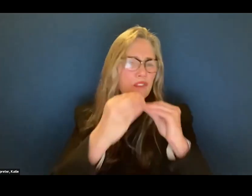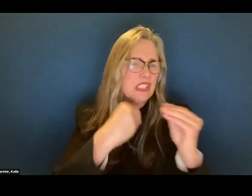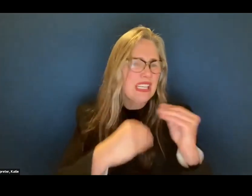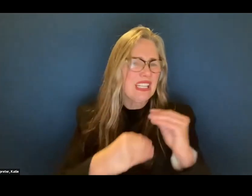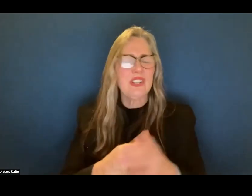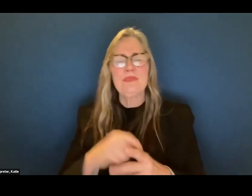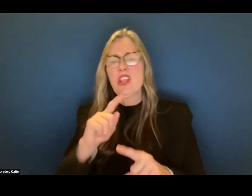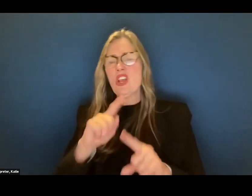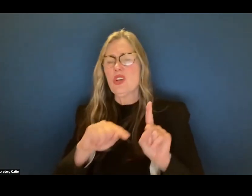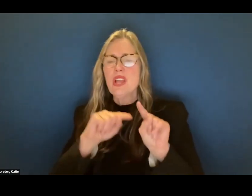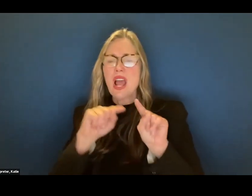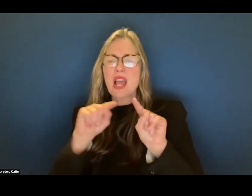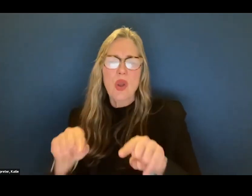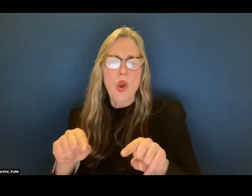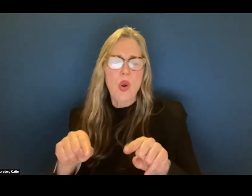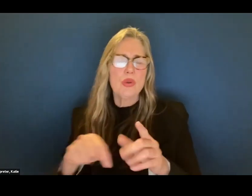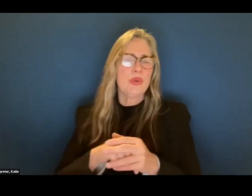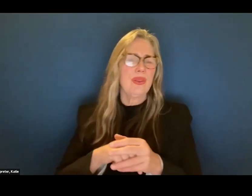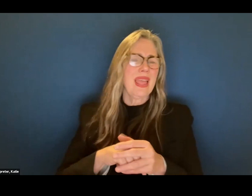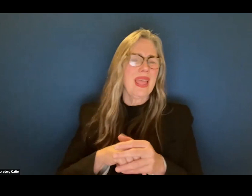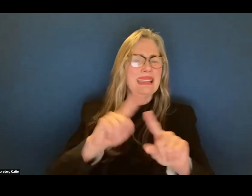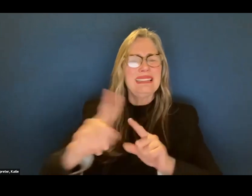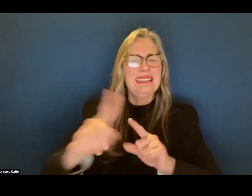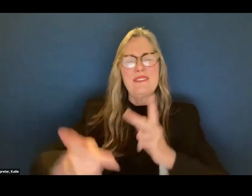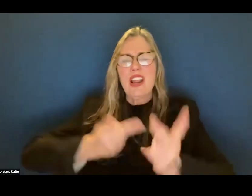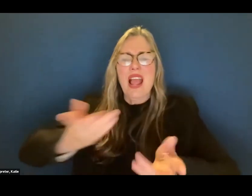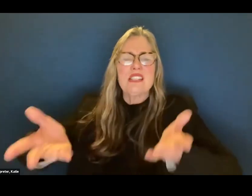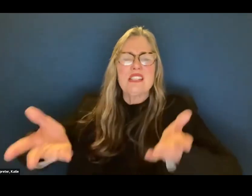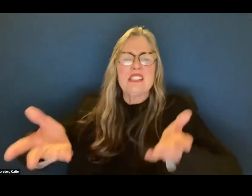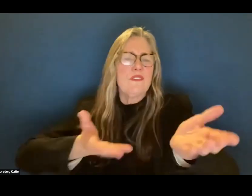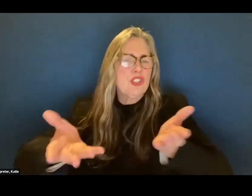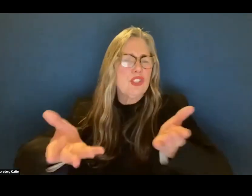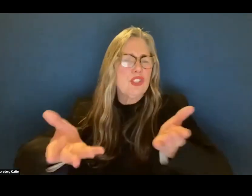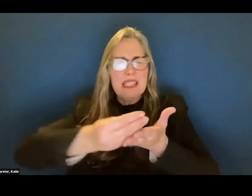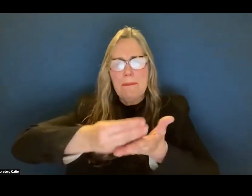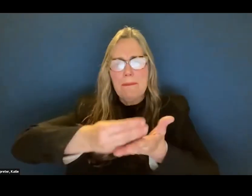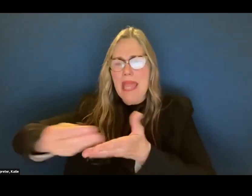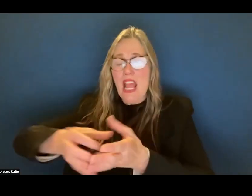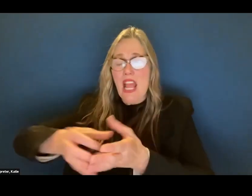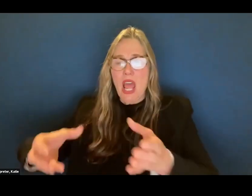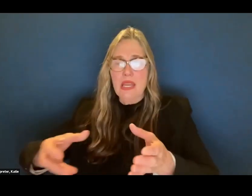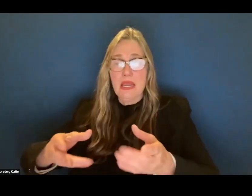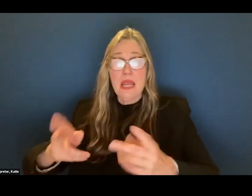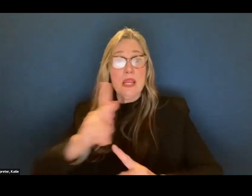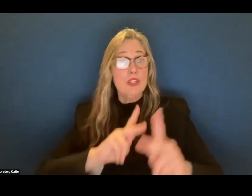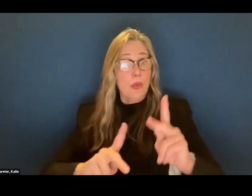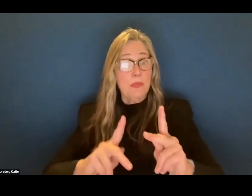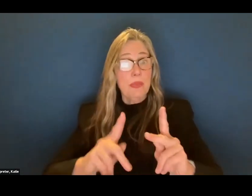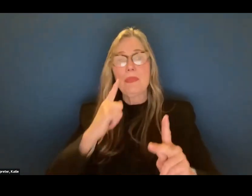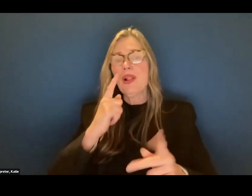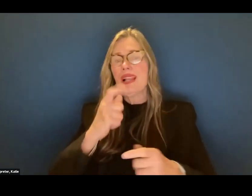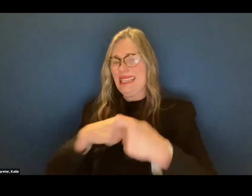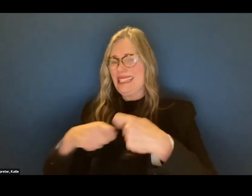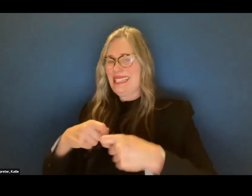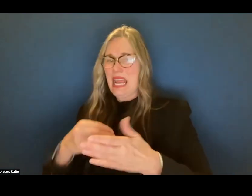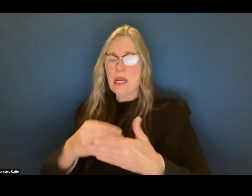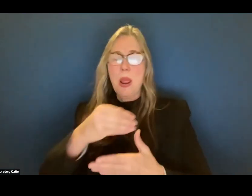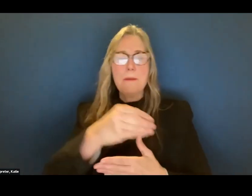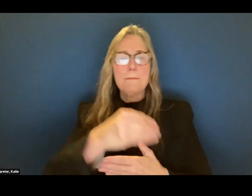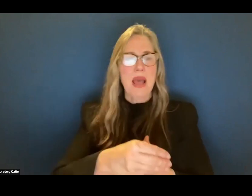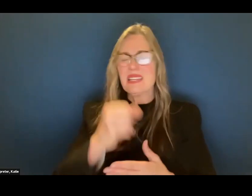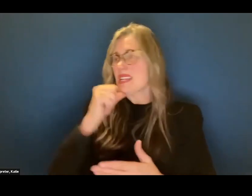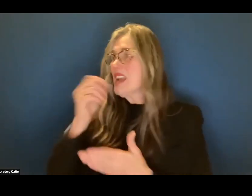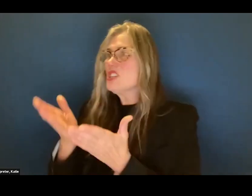services as much as we all like to do. So then what happened was a lot of us switched into buying goods. So we switched